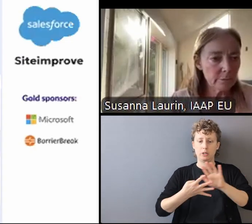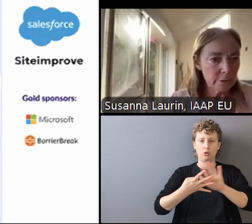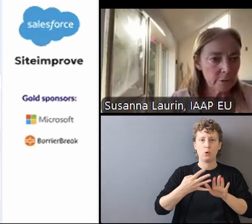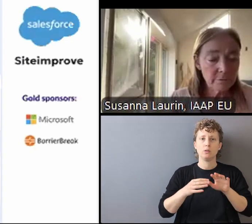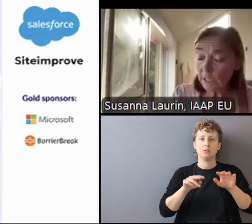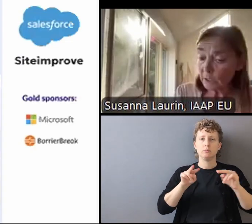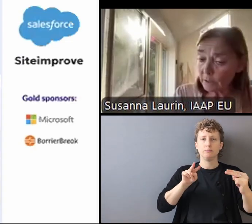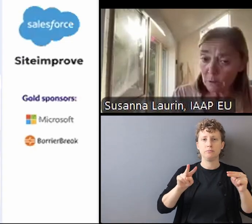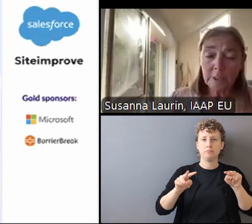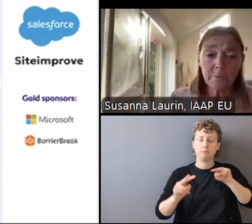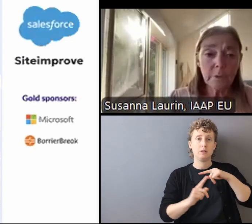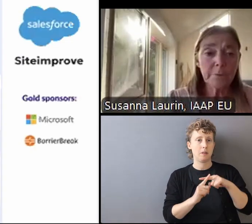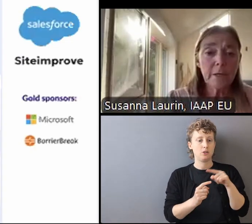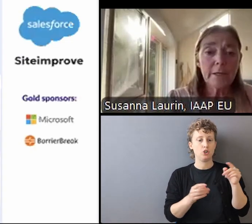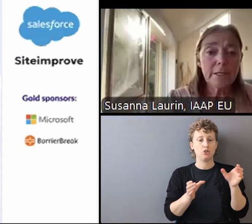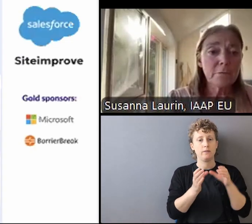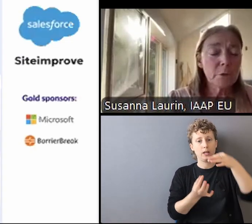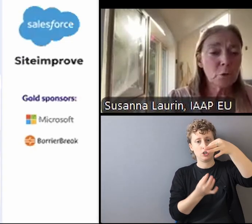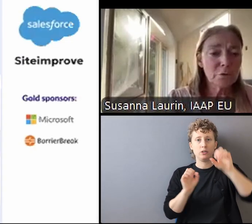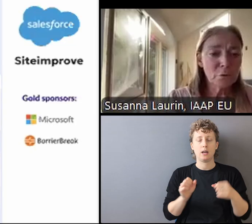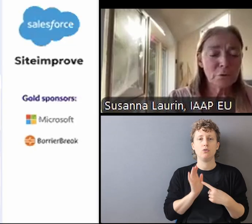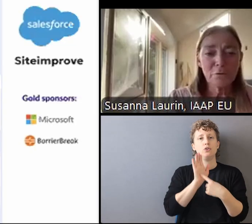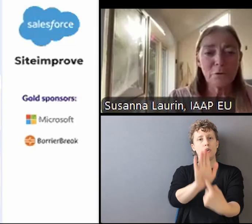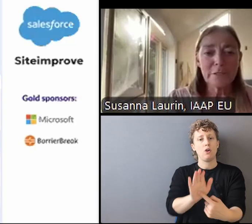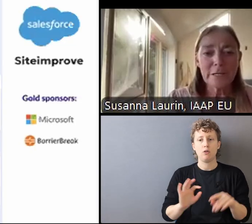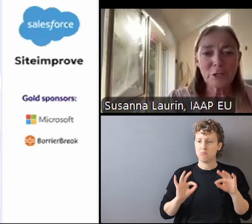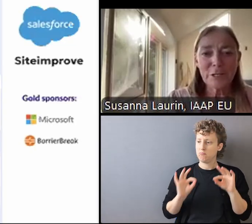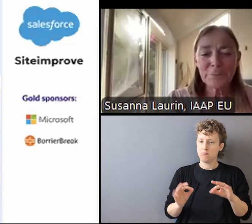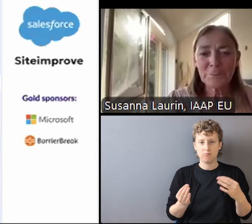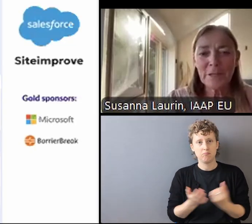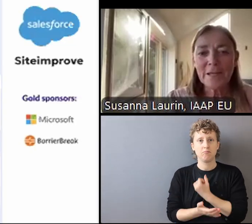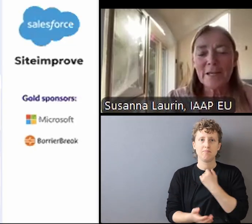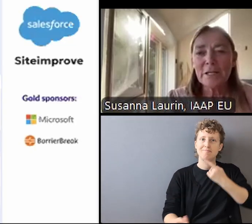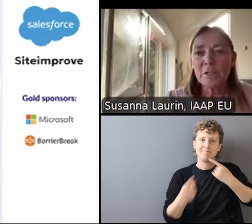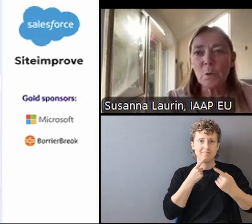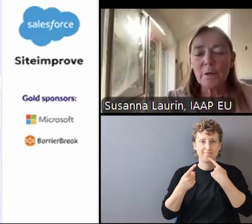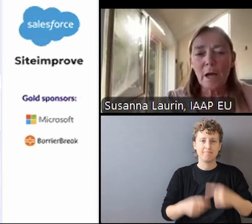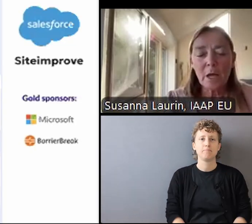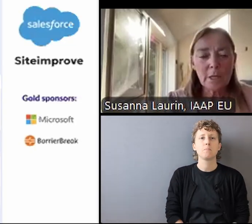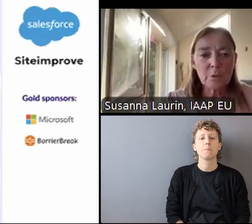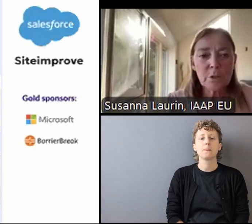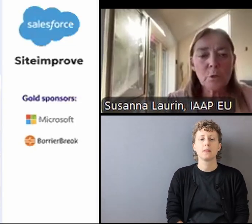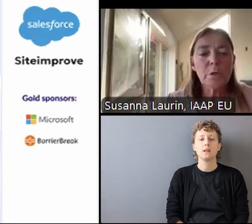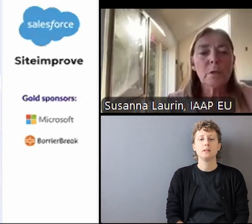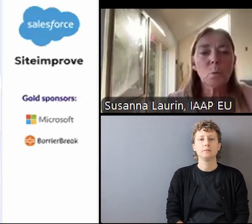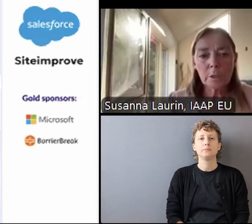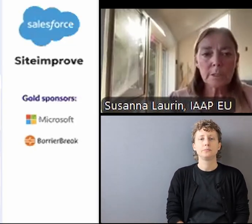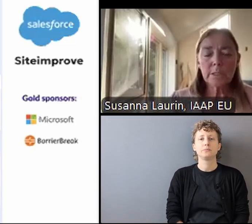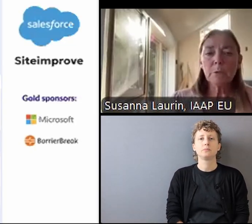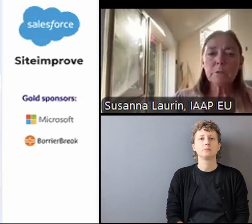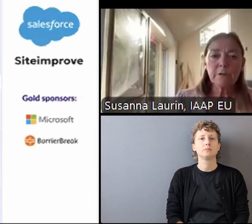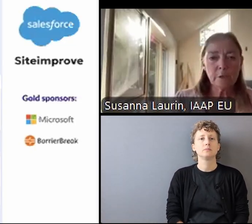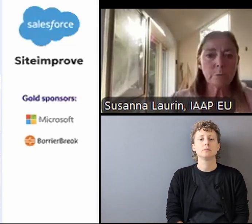slightly different certifications. So that's very good for the discussion here. So I would like to start with,